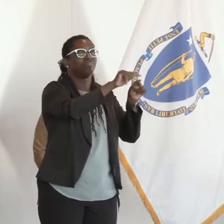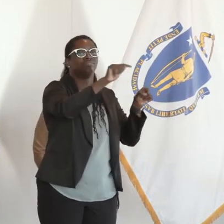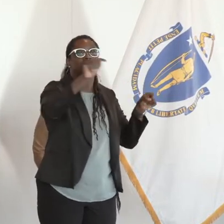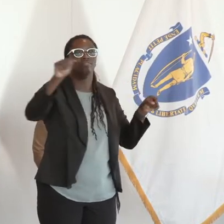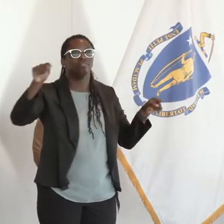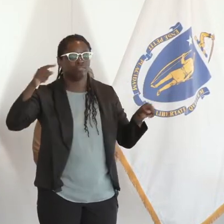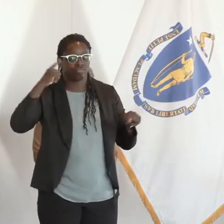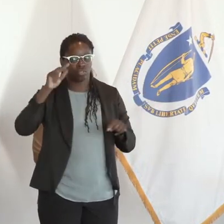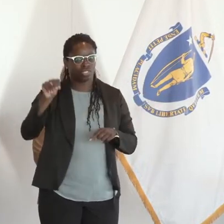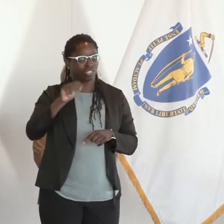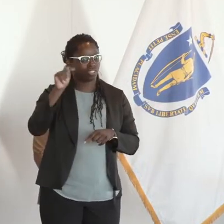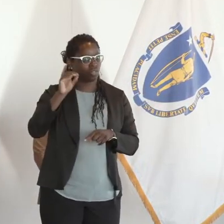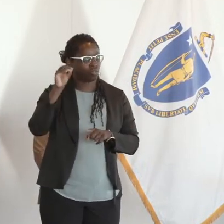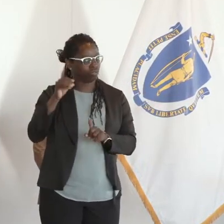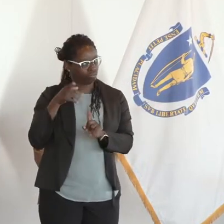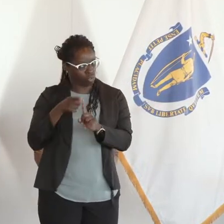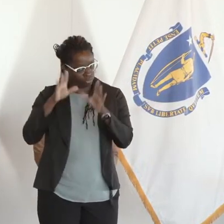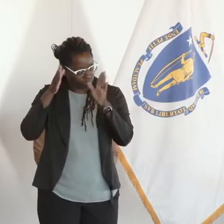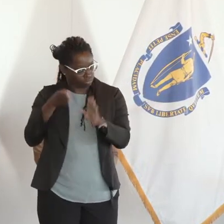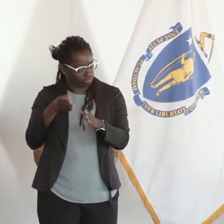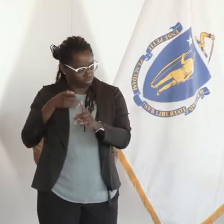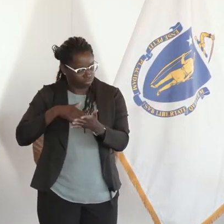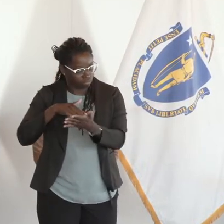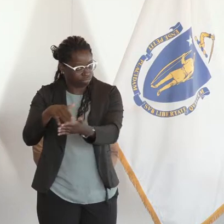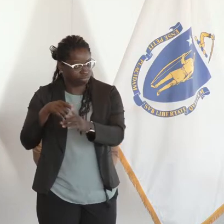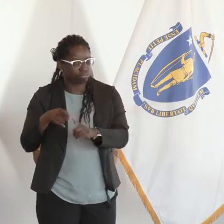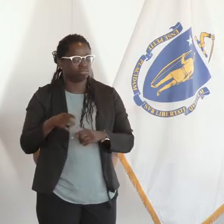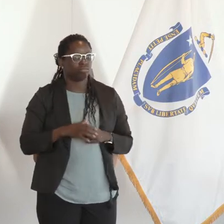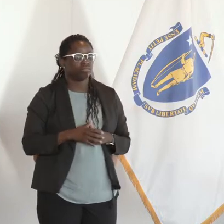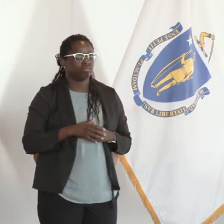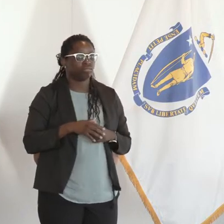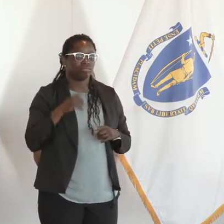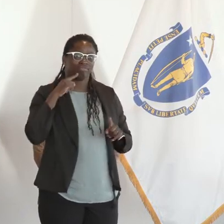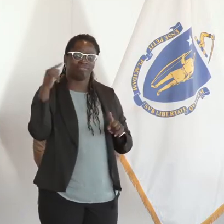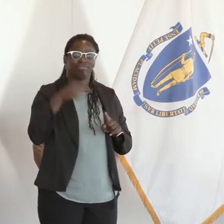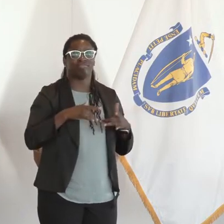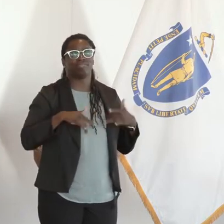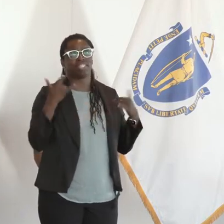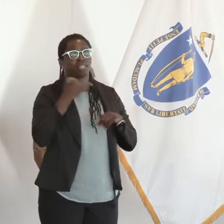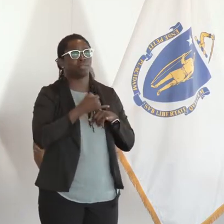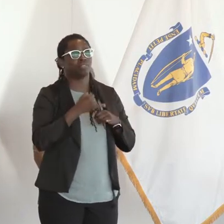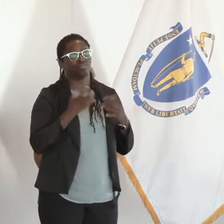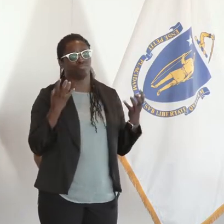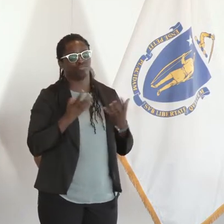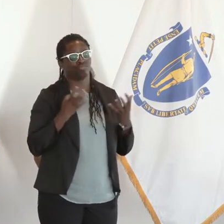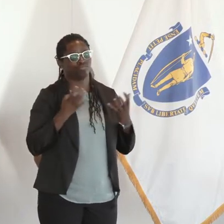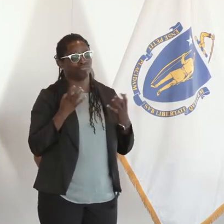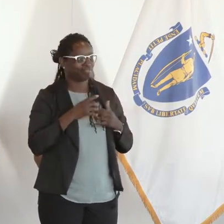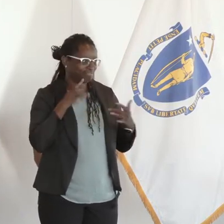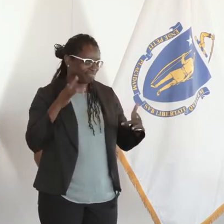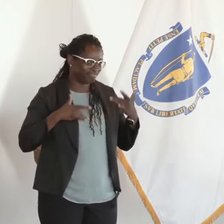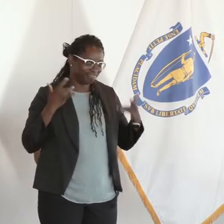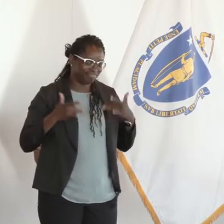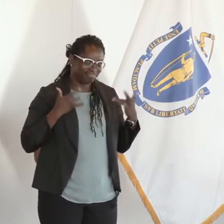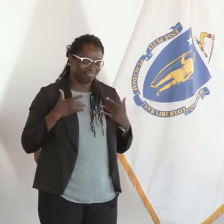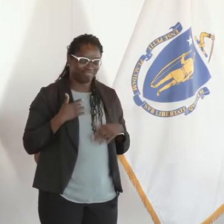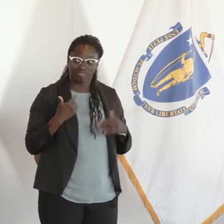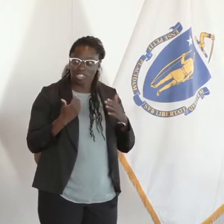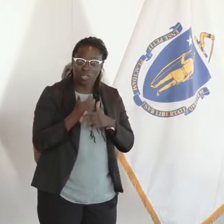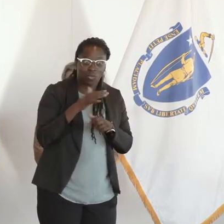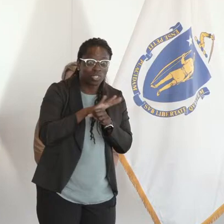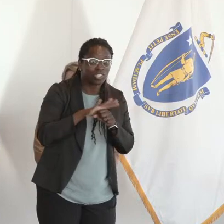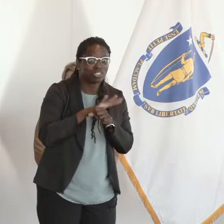Thank you again for holding this special event on our campus. We are so excited to see what new regional policy